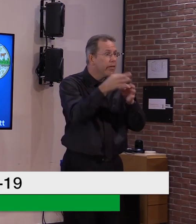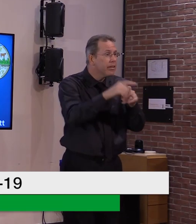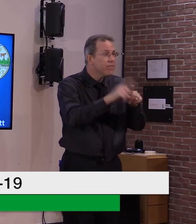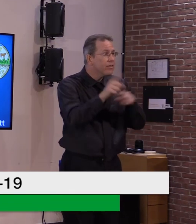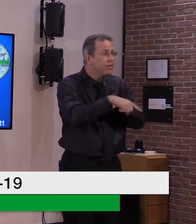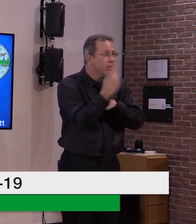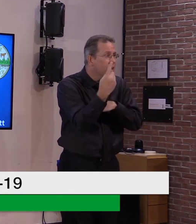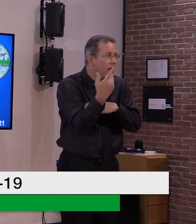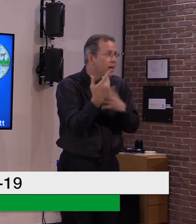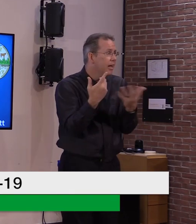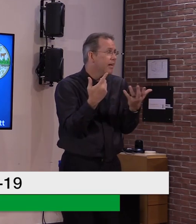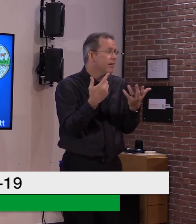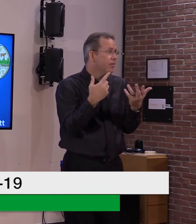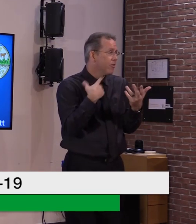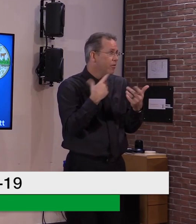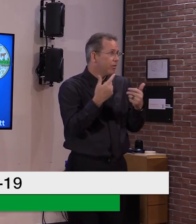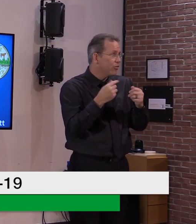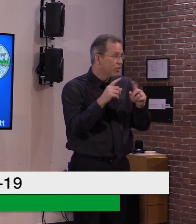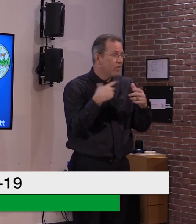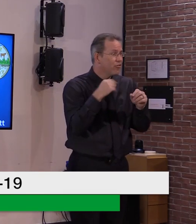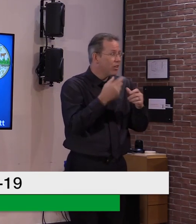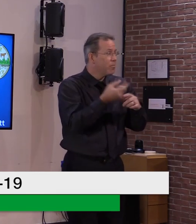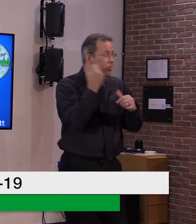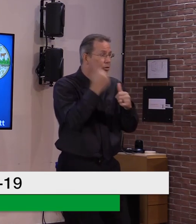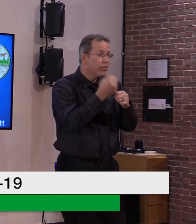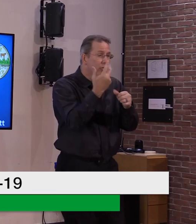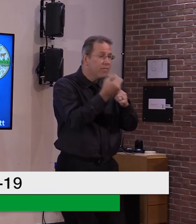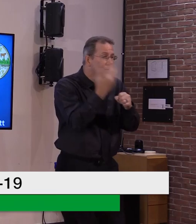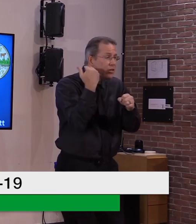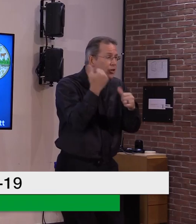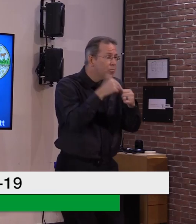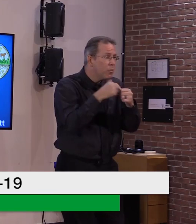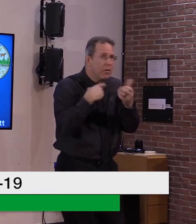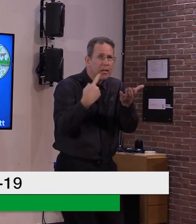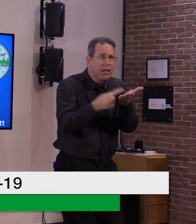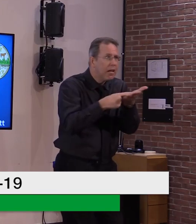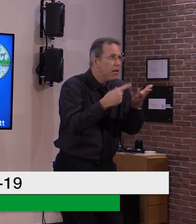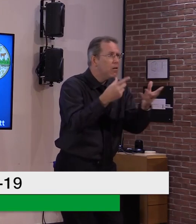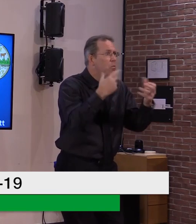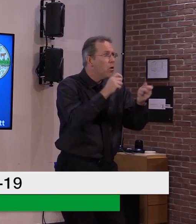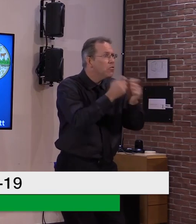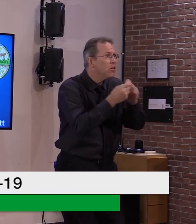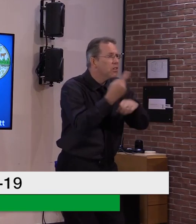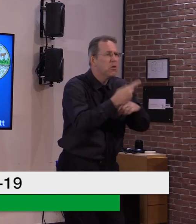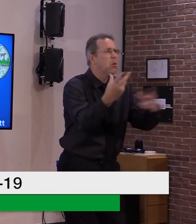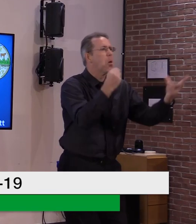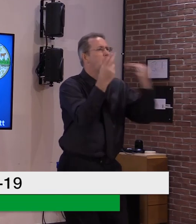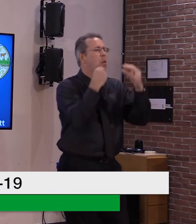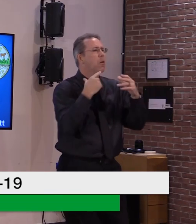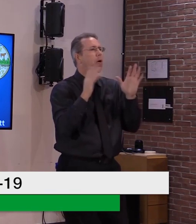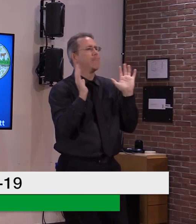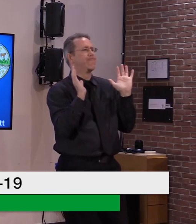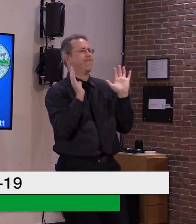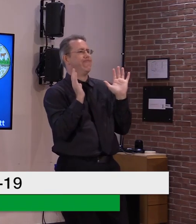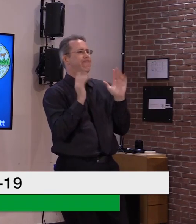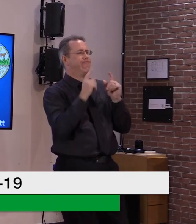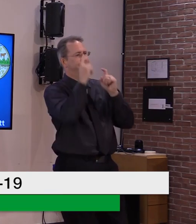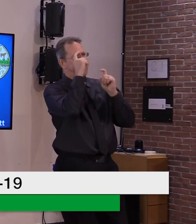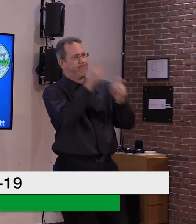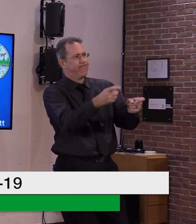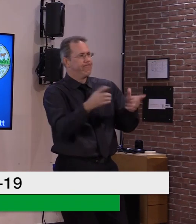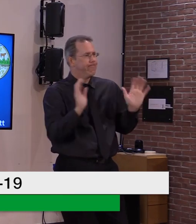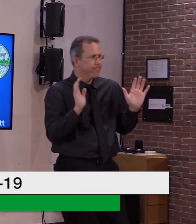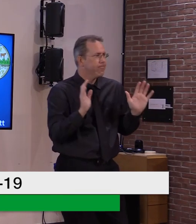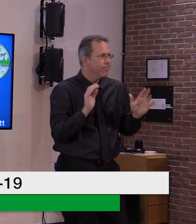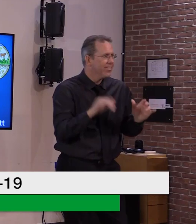over so well so we'll we'll see how how much luck the well actually it didn't go over well with the legislature so we'll see uh how